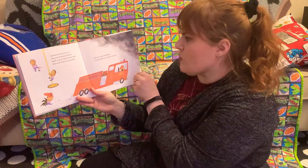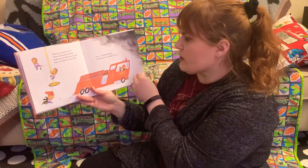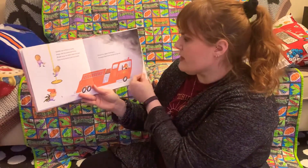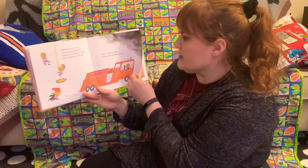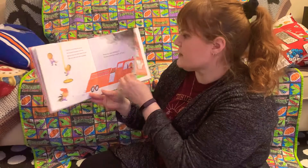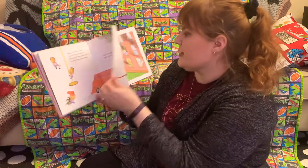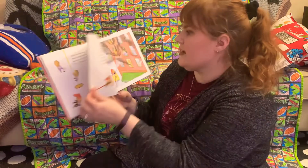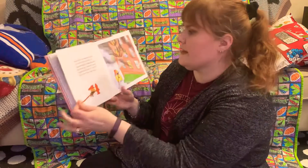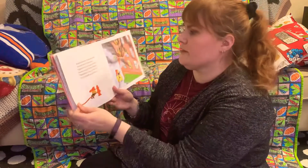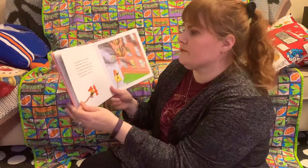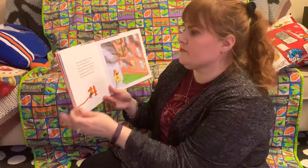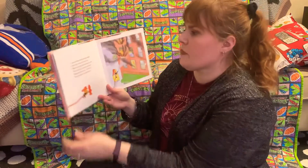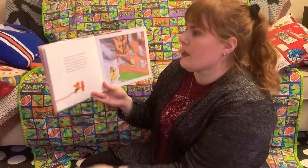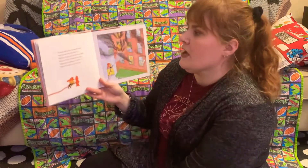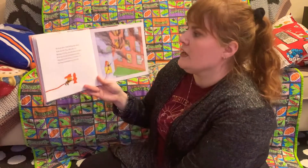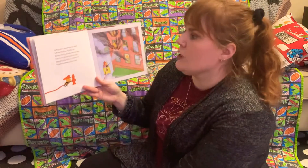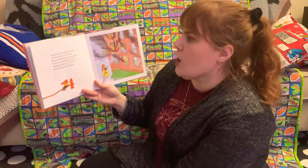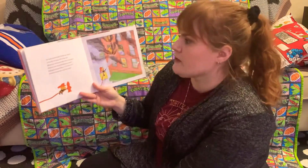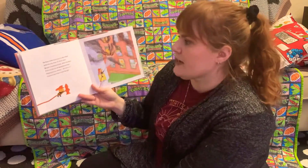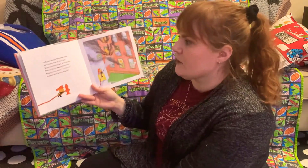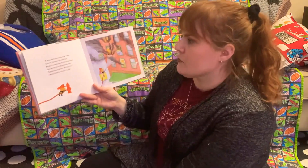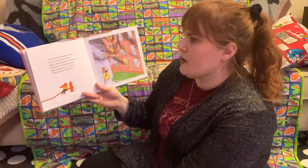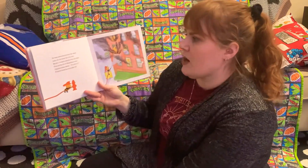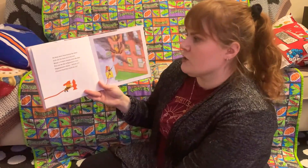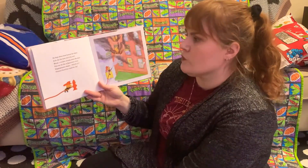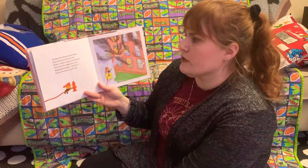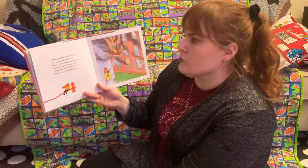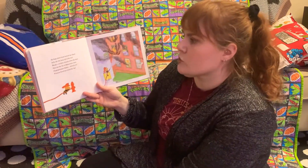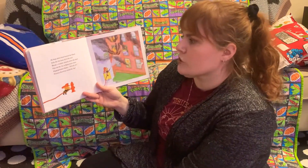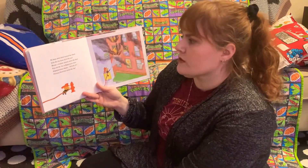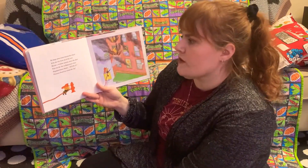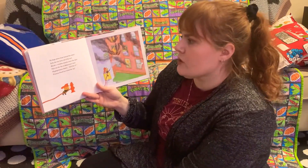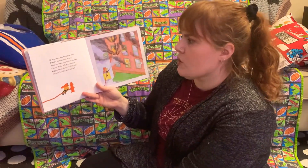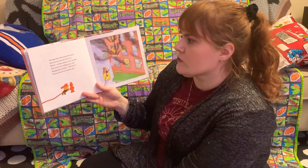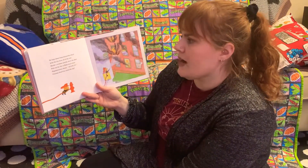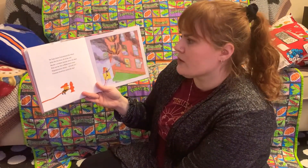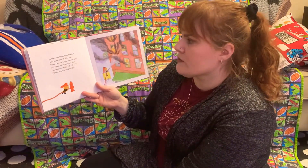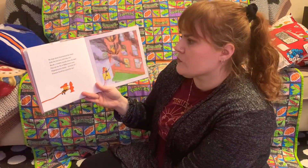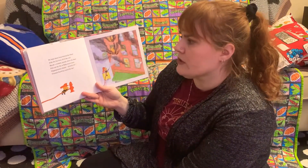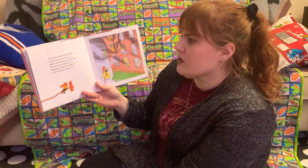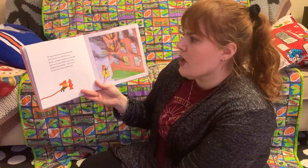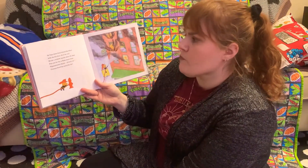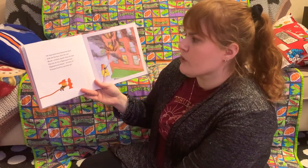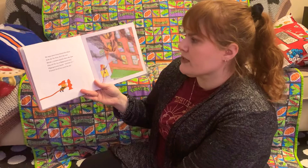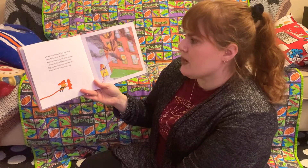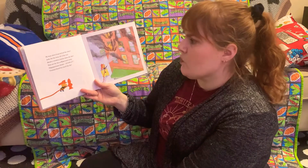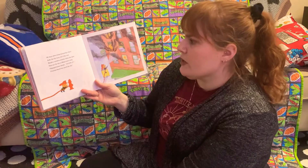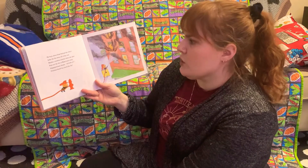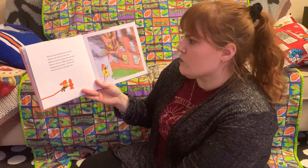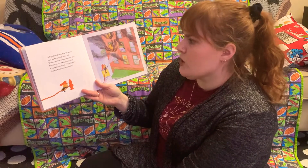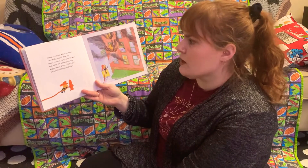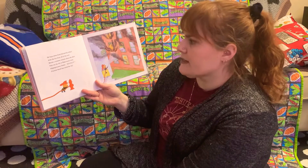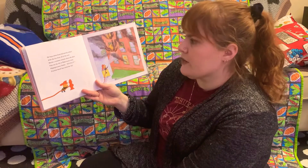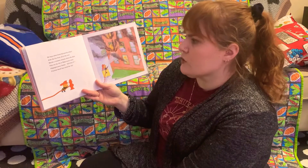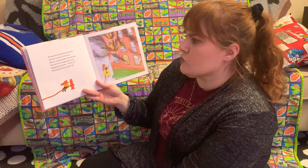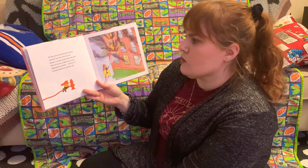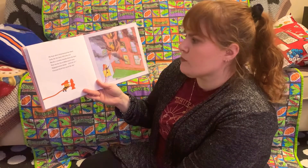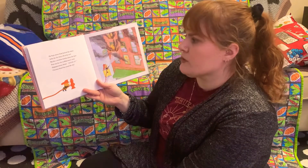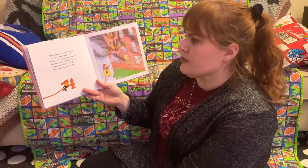in the sky. He hops down from behind the wheel, jerks the fire hose out of the reel, breaks a window, knocks down the door, puts out the